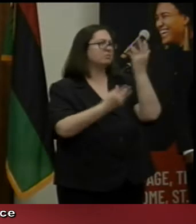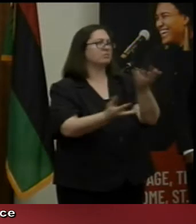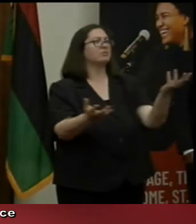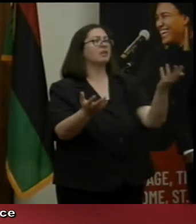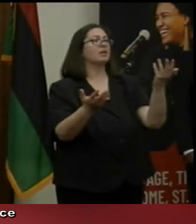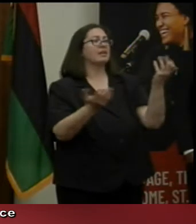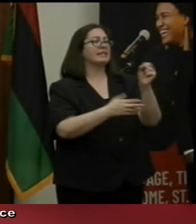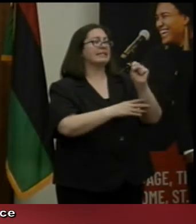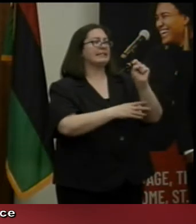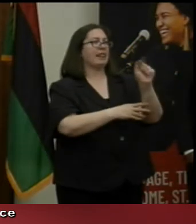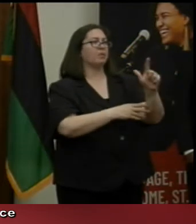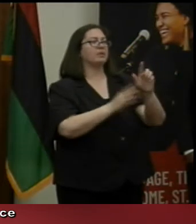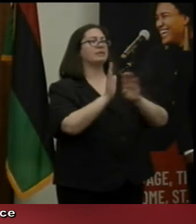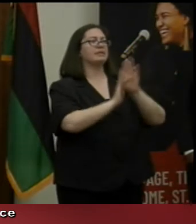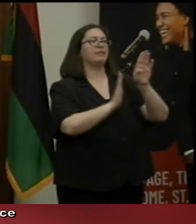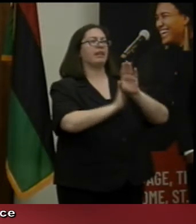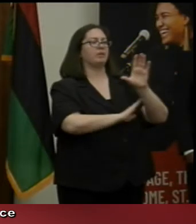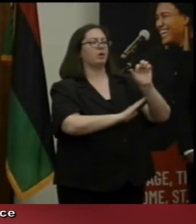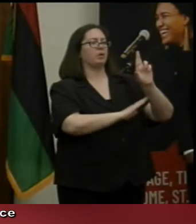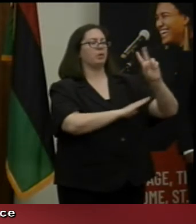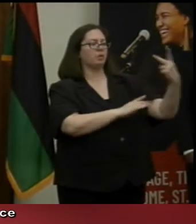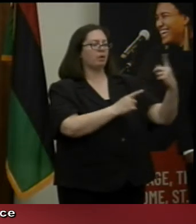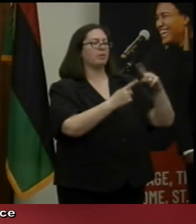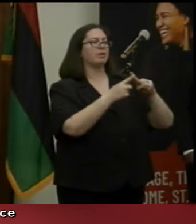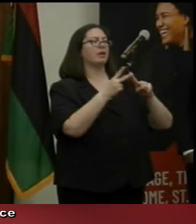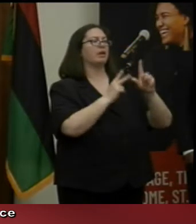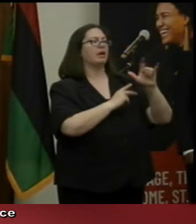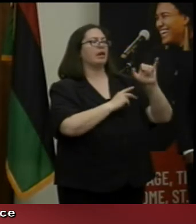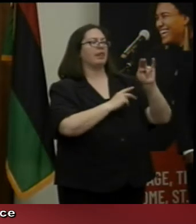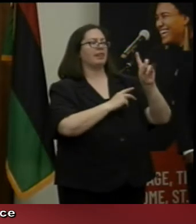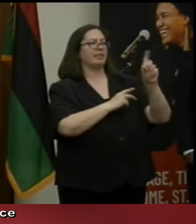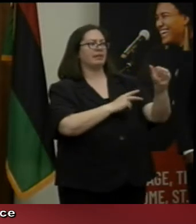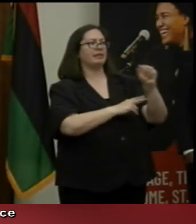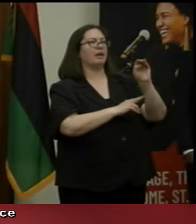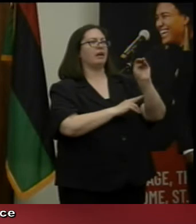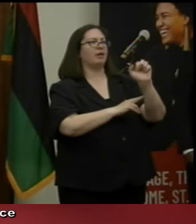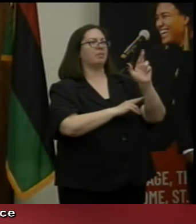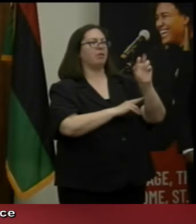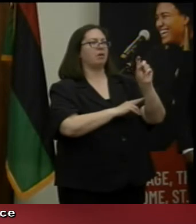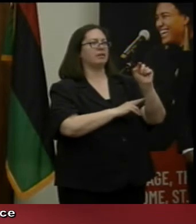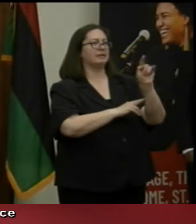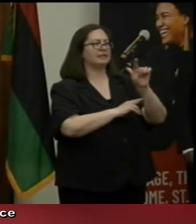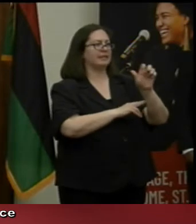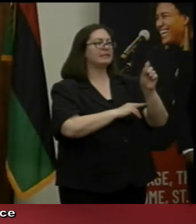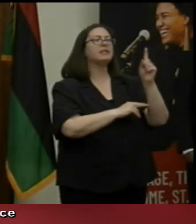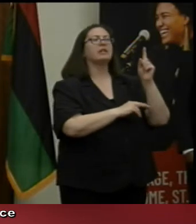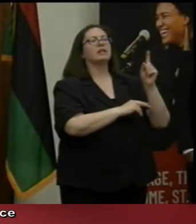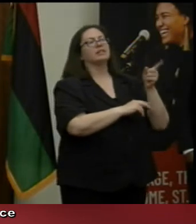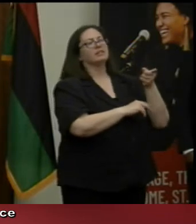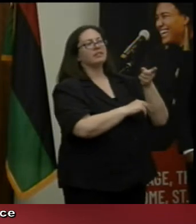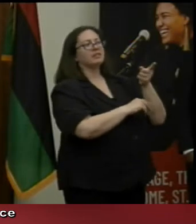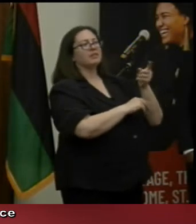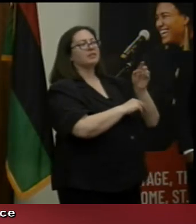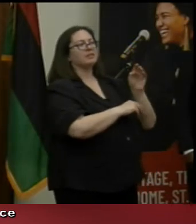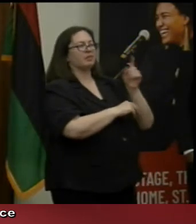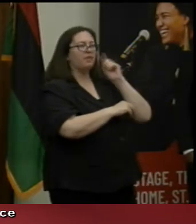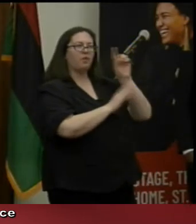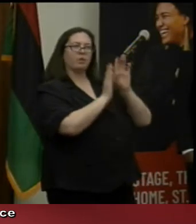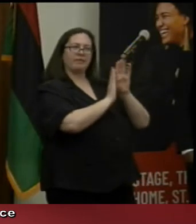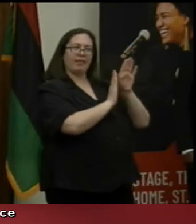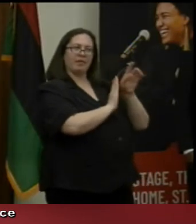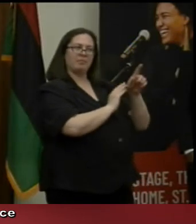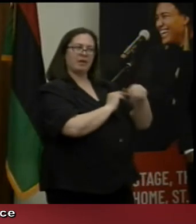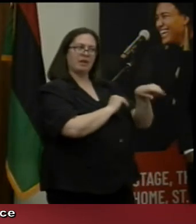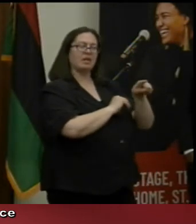Louis Development Corporation, along with Linda Martinez, Deputy Mayor for Development, we are beginning to think about